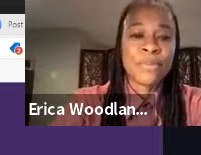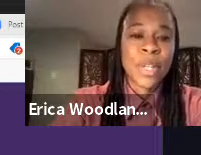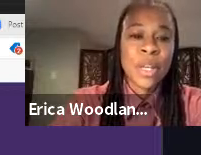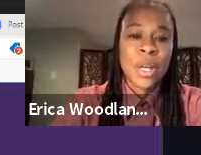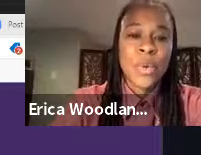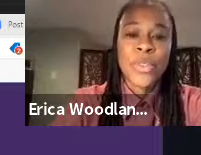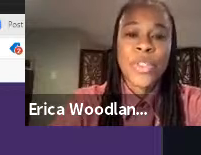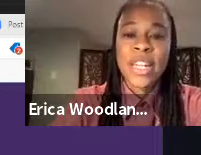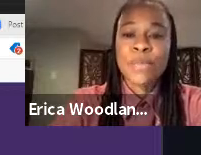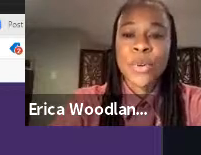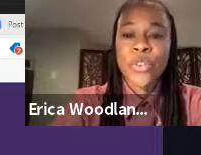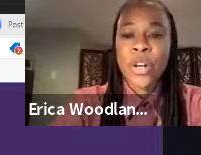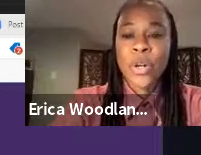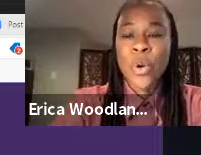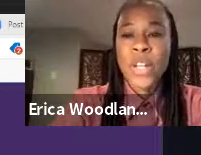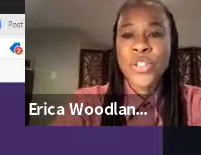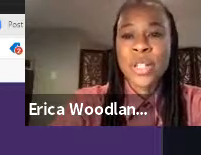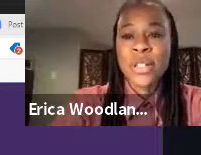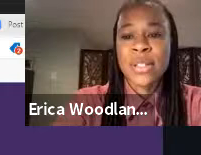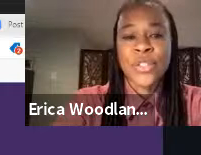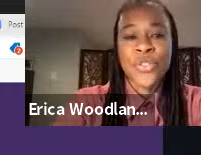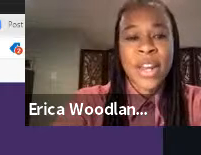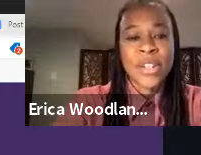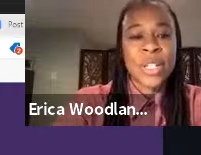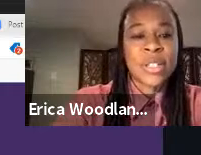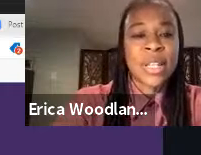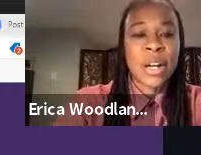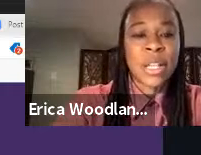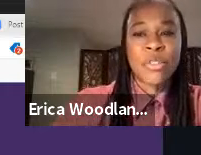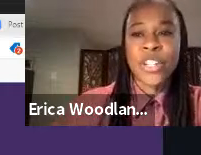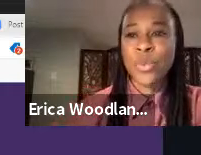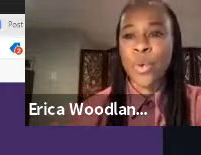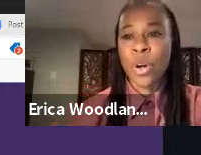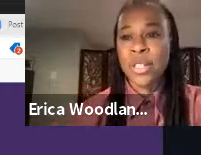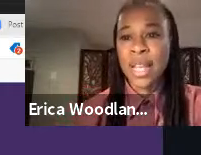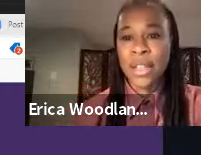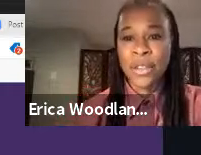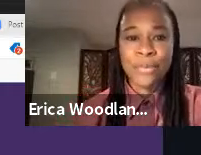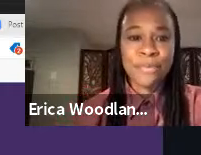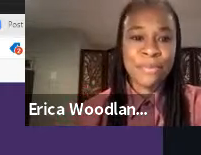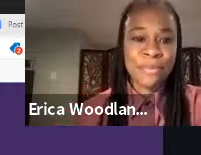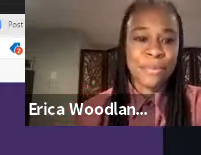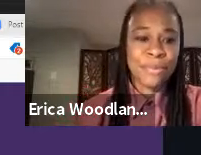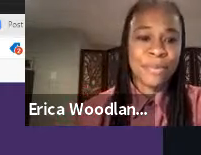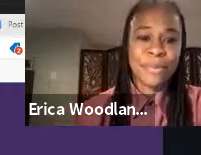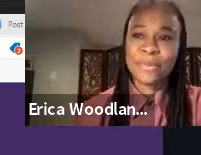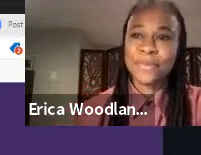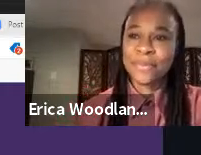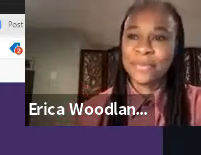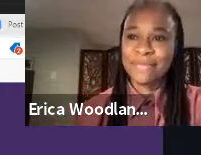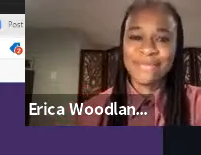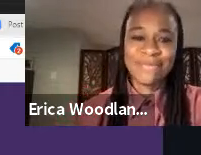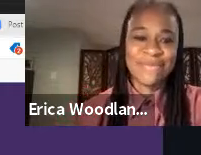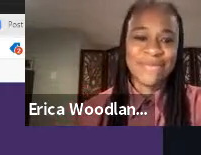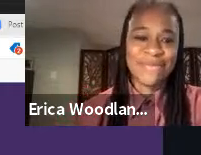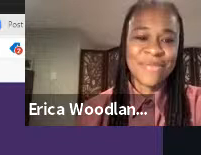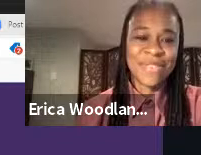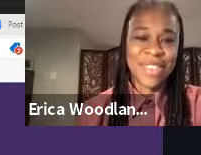from. We will then explore critical questions and strategies in our liberation work together.